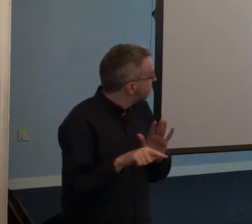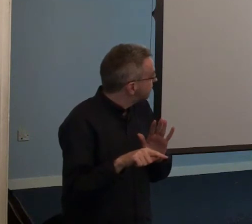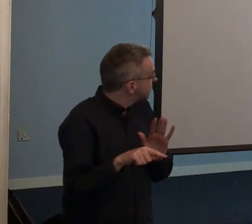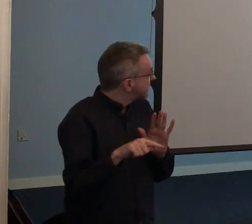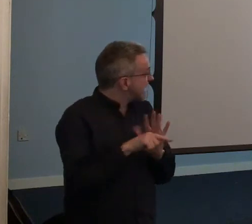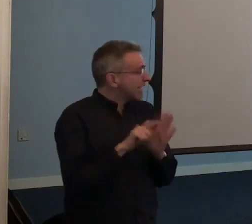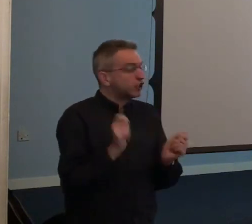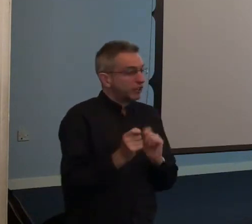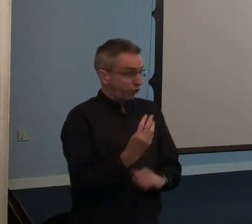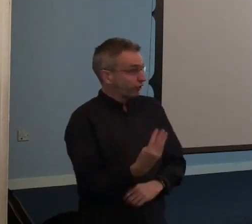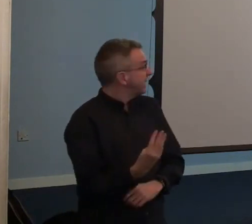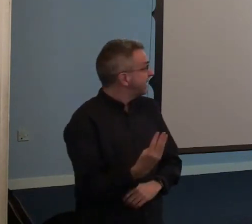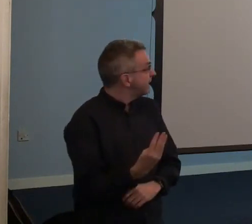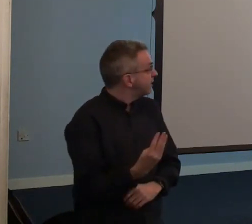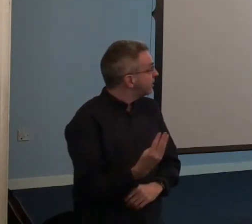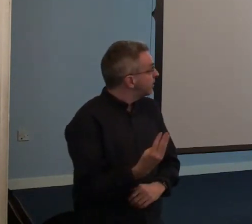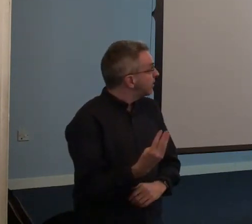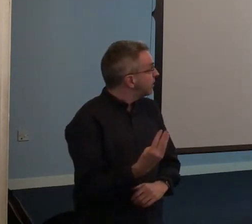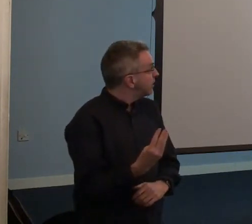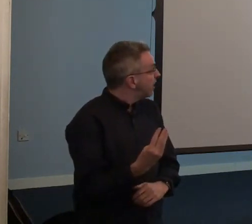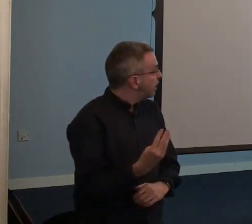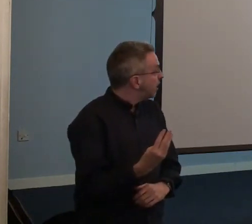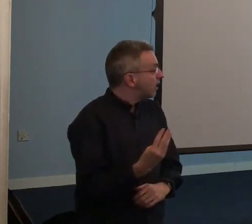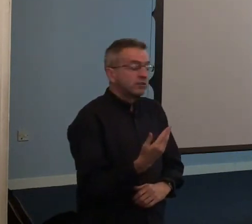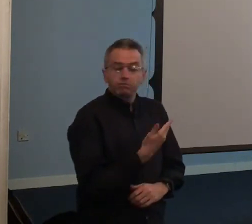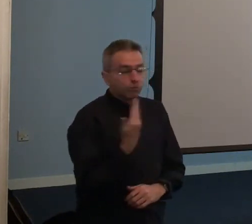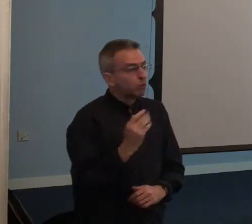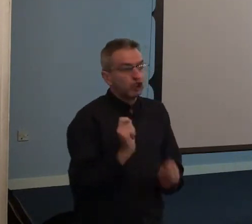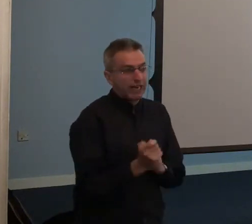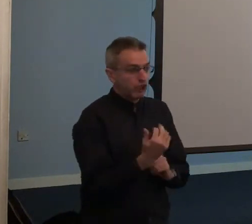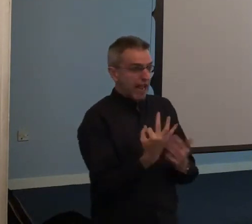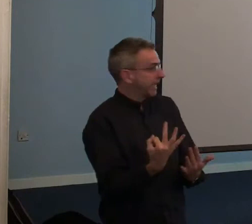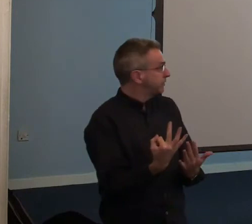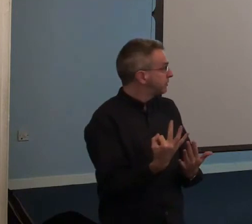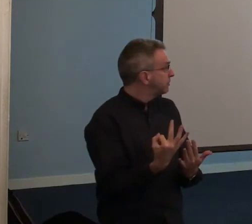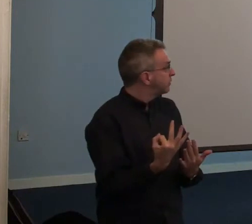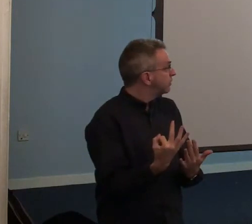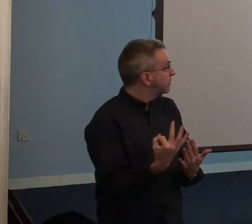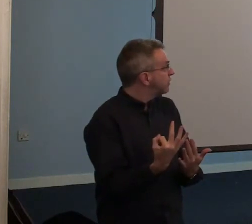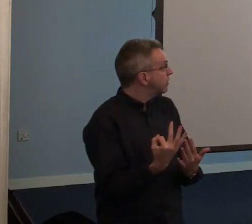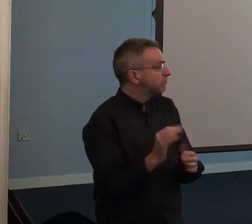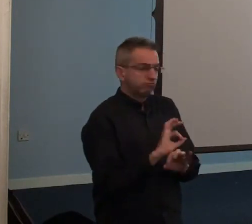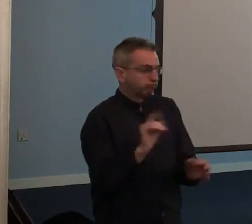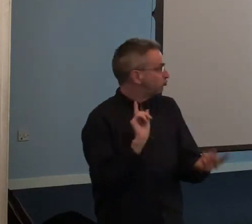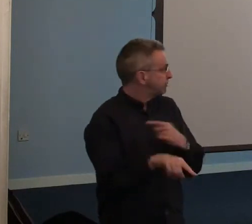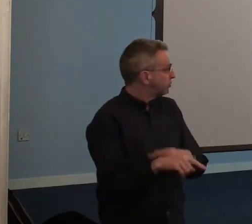The next column, negative change, was only 3 people. And then actually 8 people had no change in their